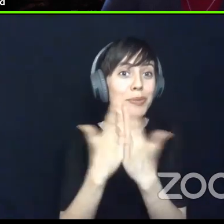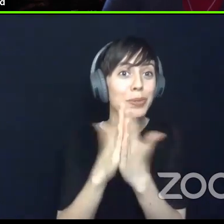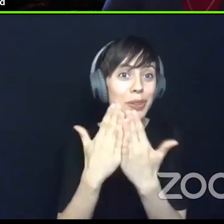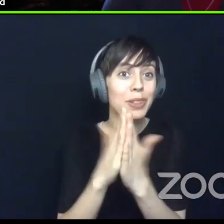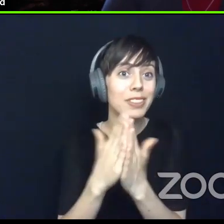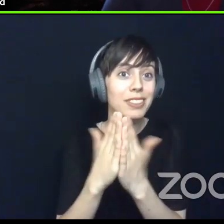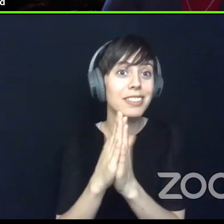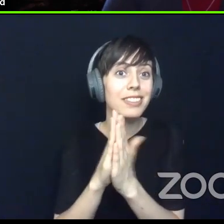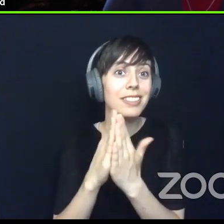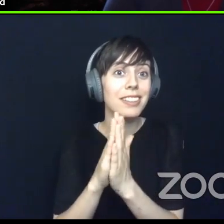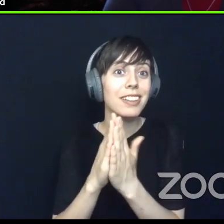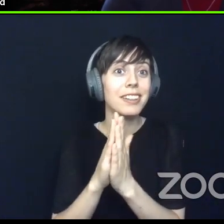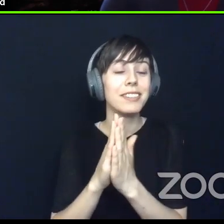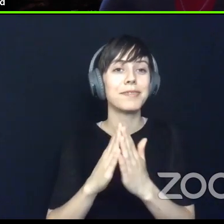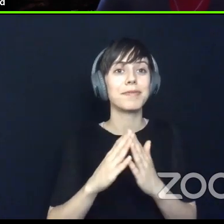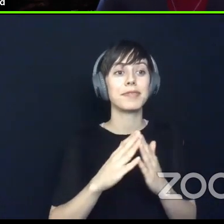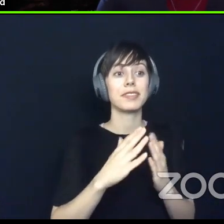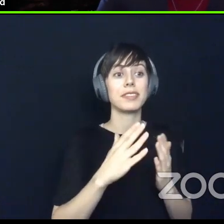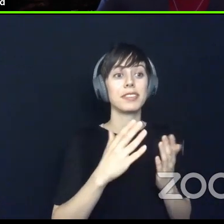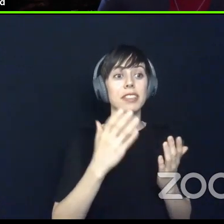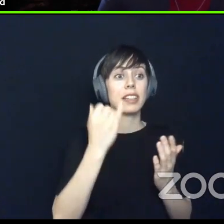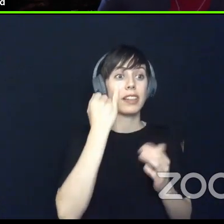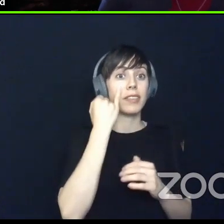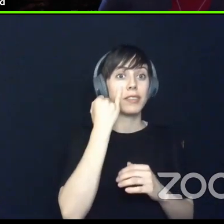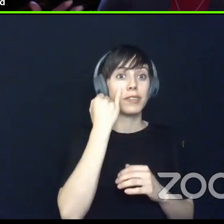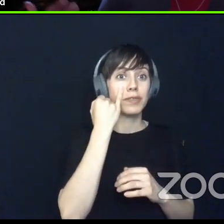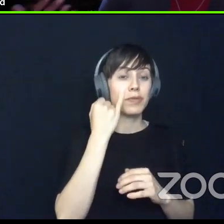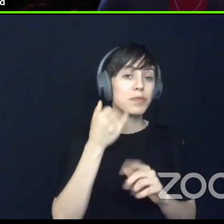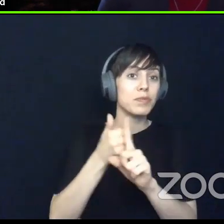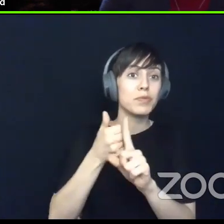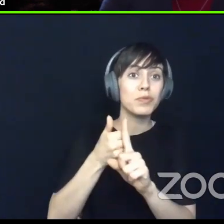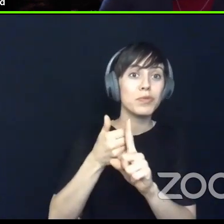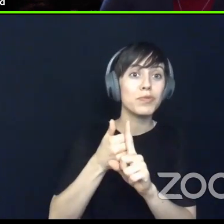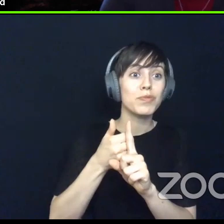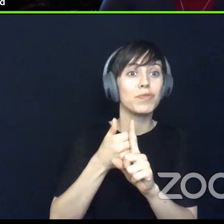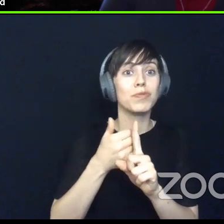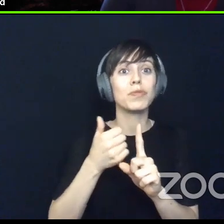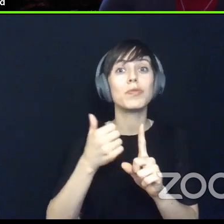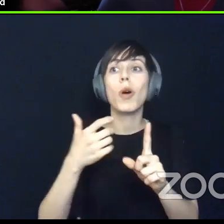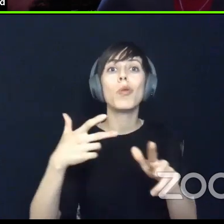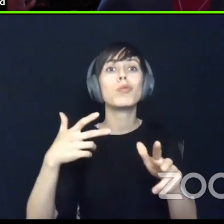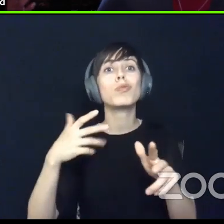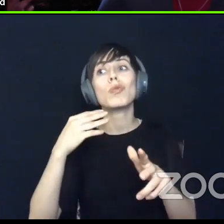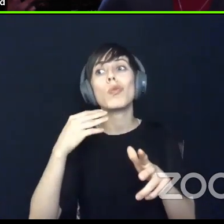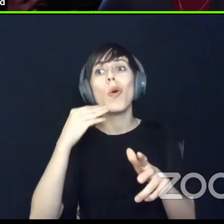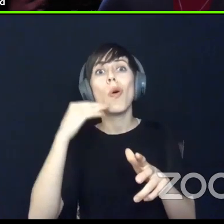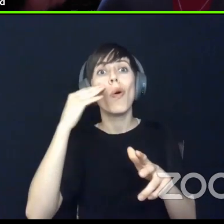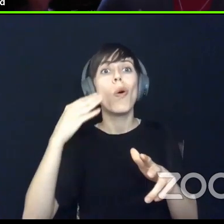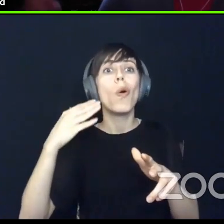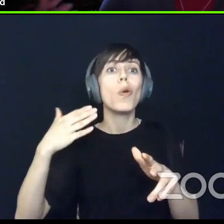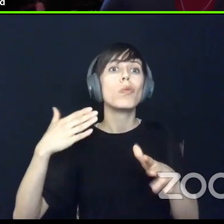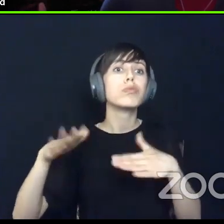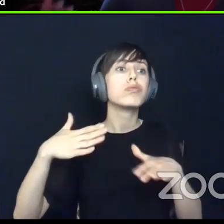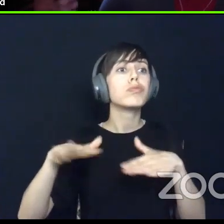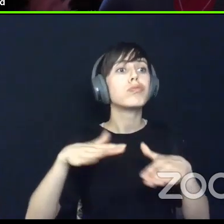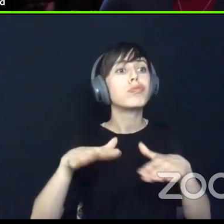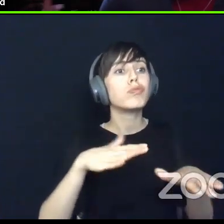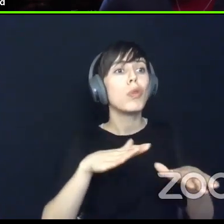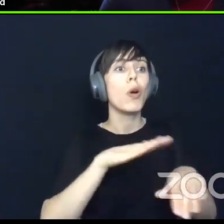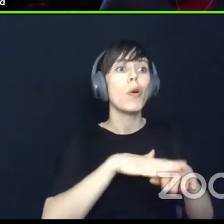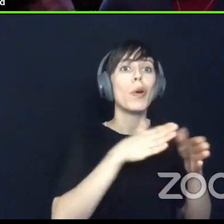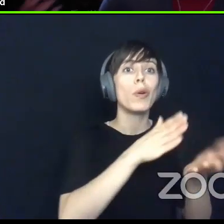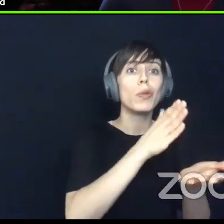didn't have somebody at home and you were on your way to, you know, home from school, it was always cool to go there because the investment in